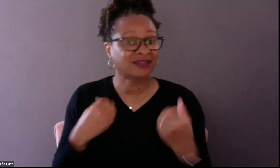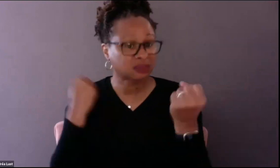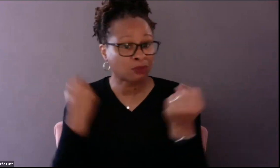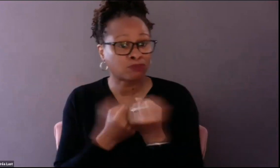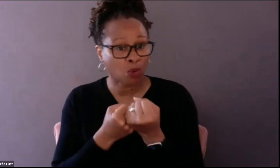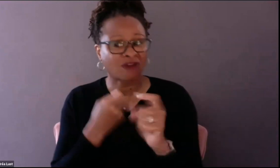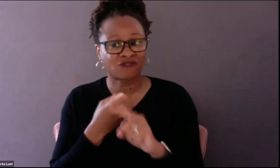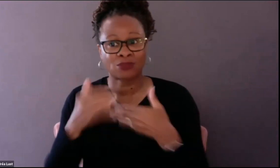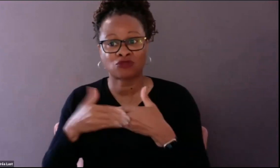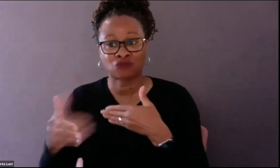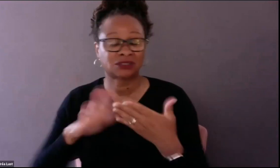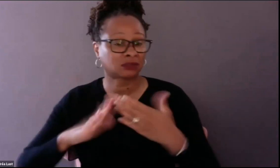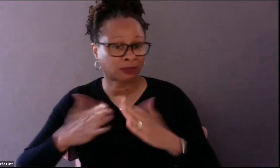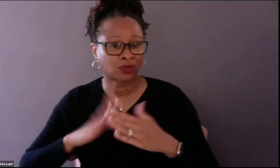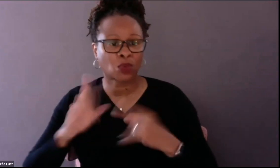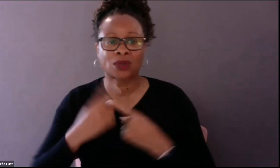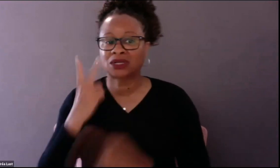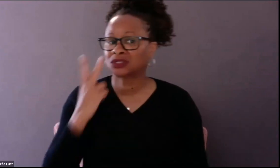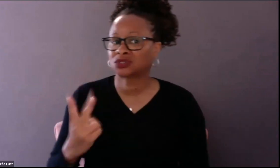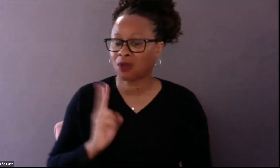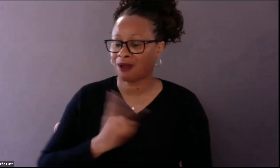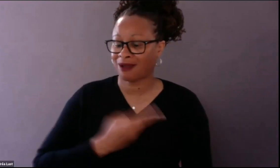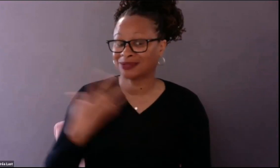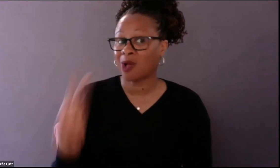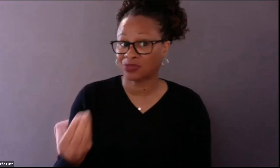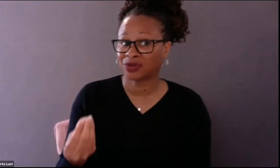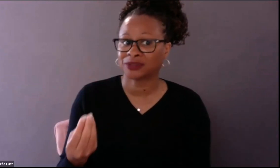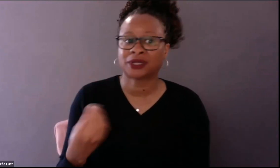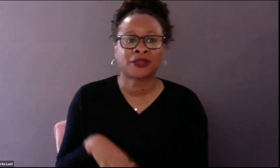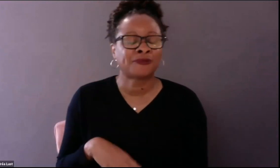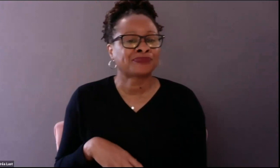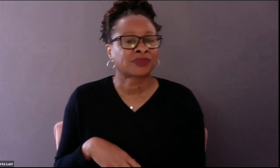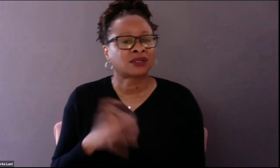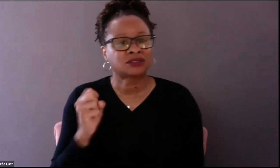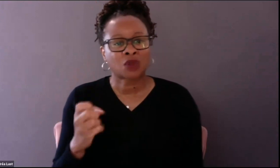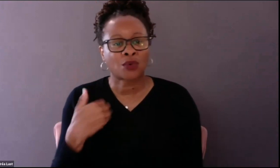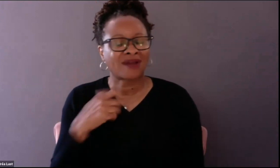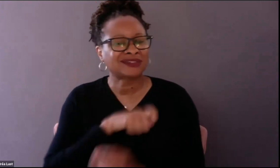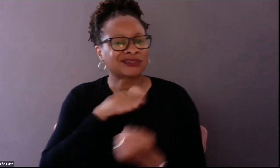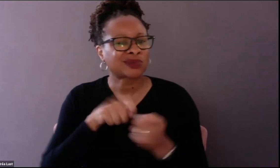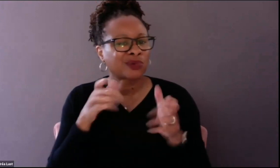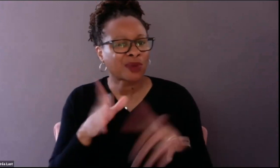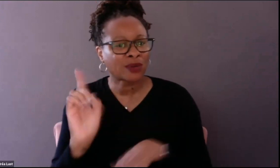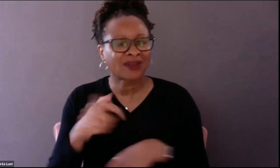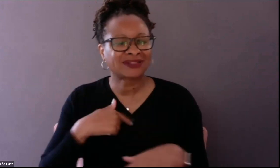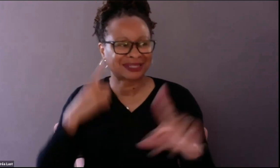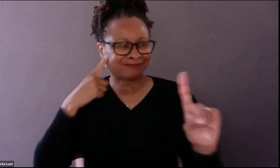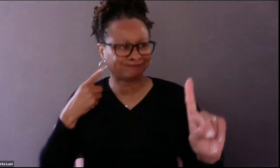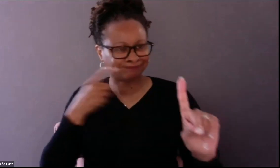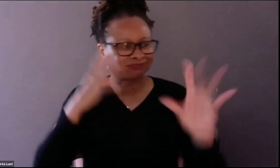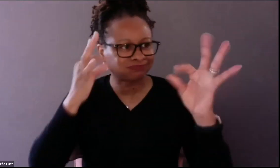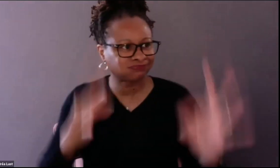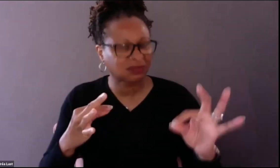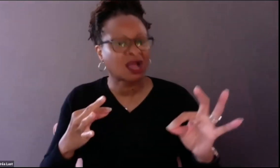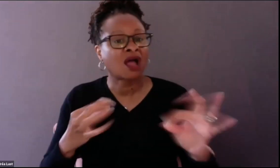from the rest of the community when they saw us out there, right? And so there was a certain way in which there was some intentionality on behalf